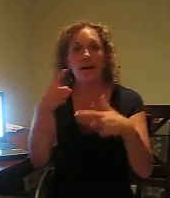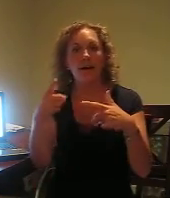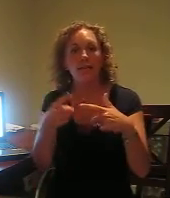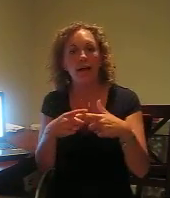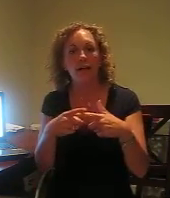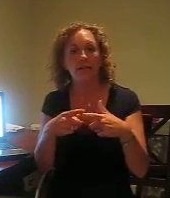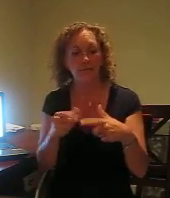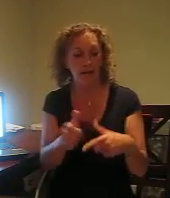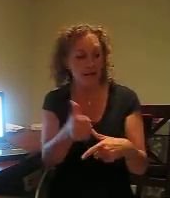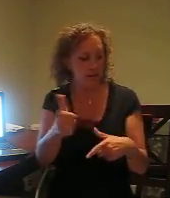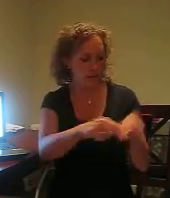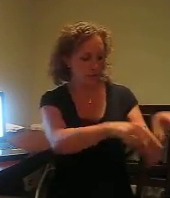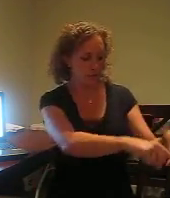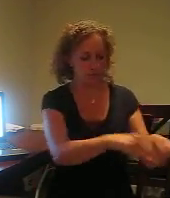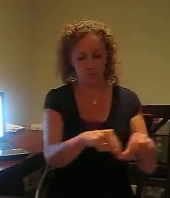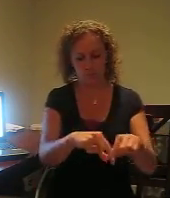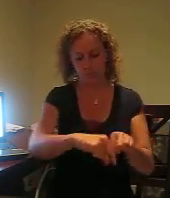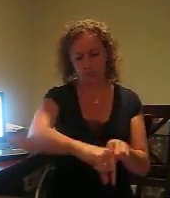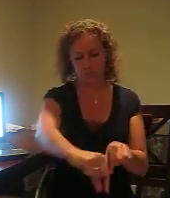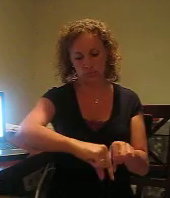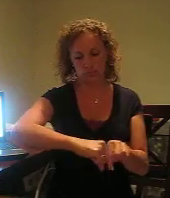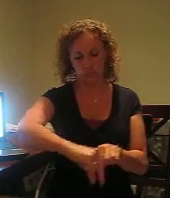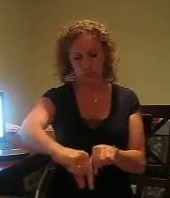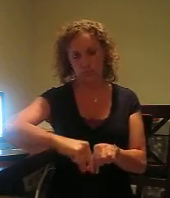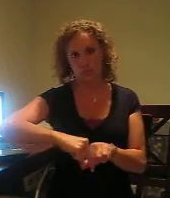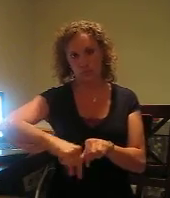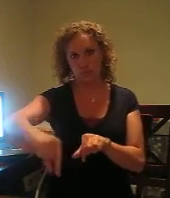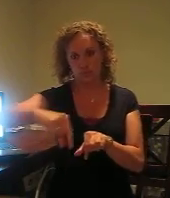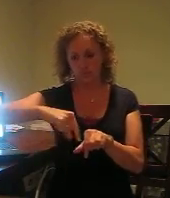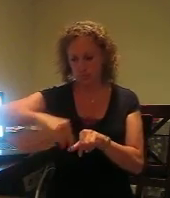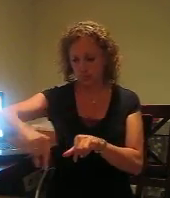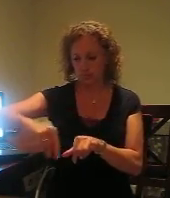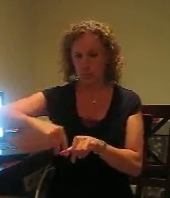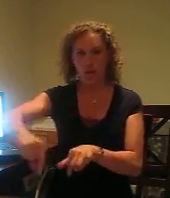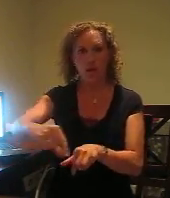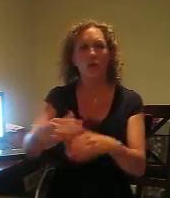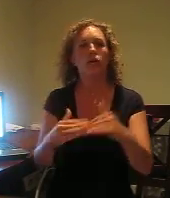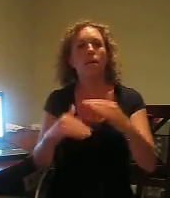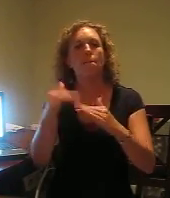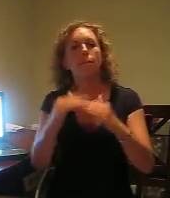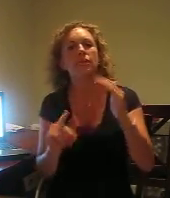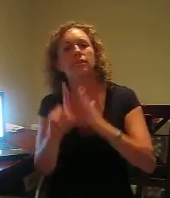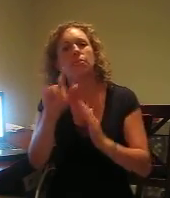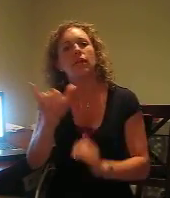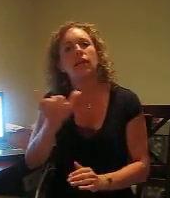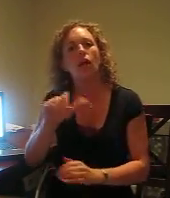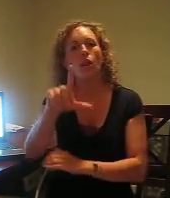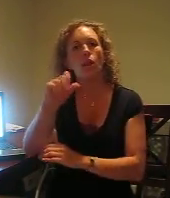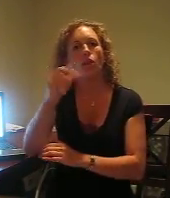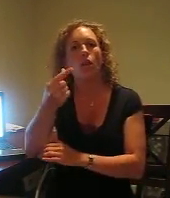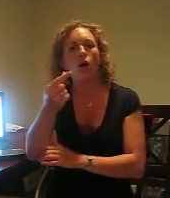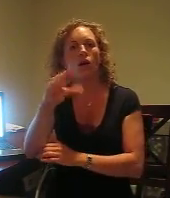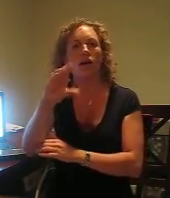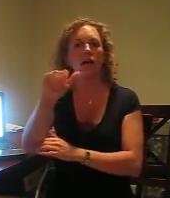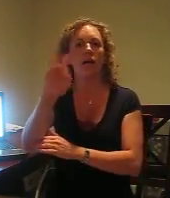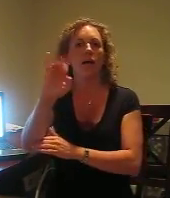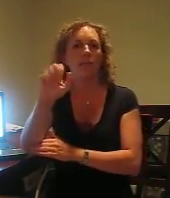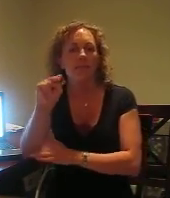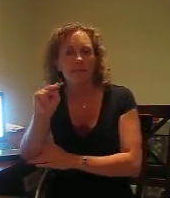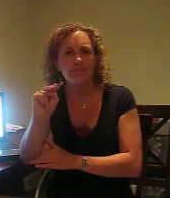platform going across that and building it upwards like a log cabin. Now, I've heard this fire making